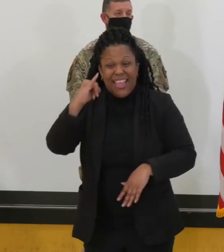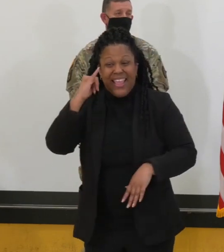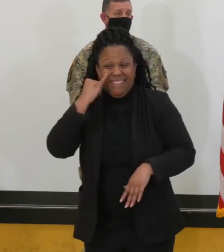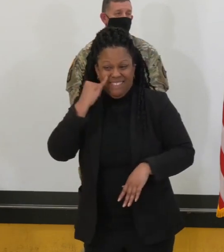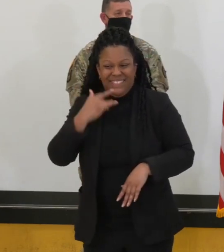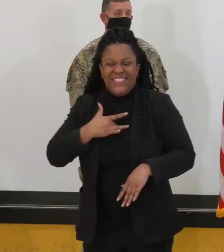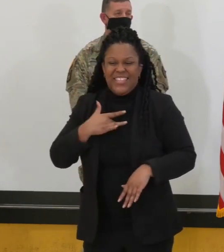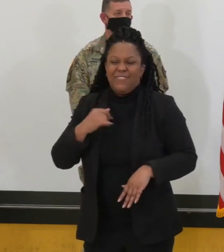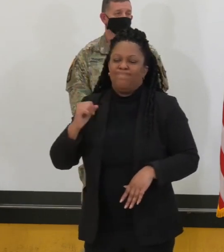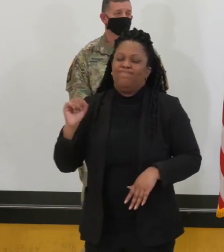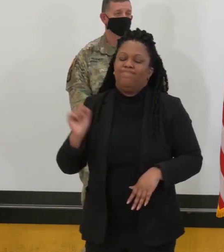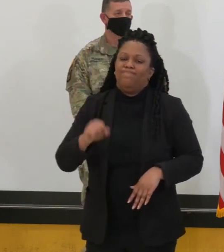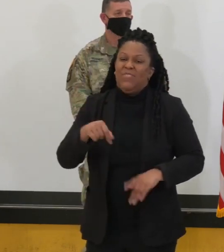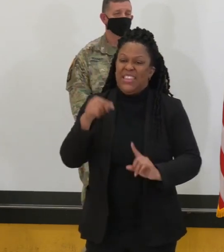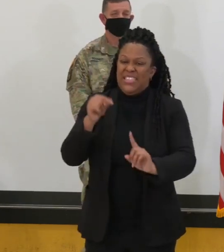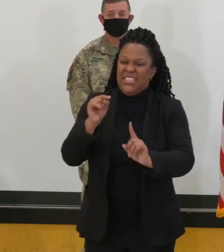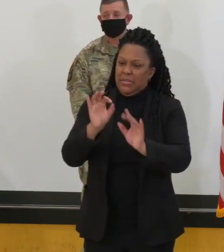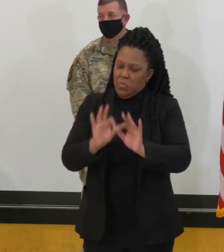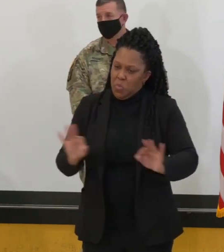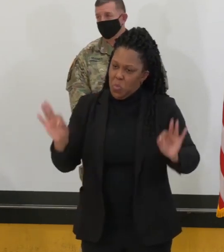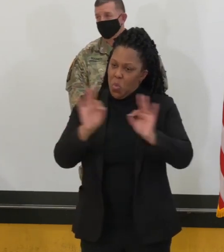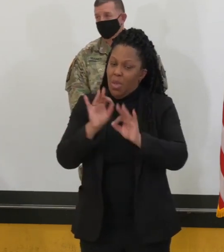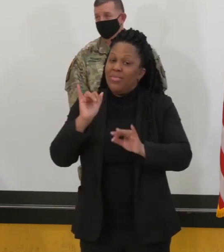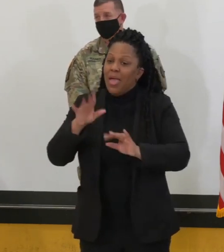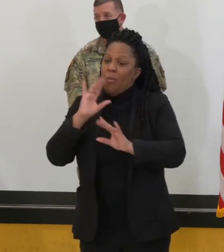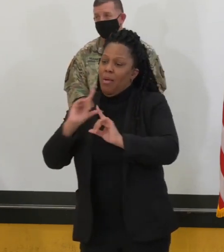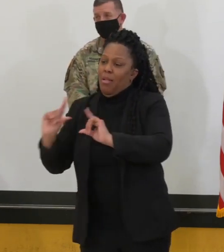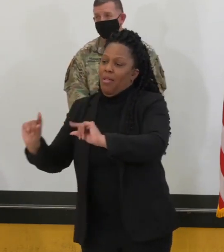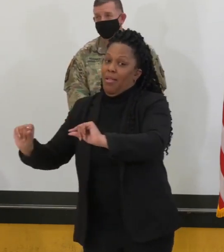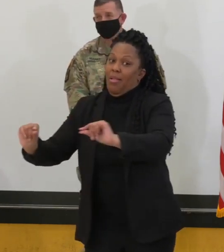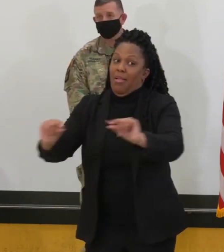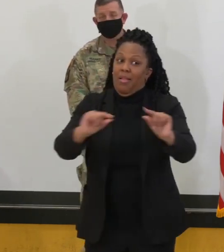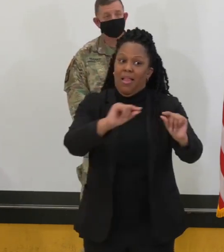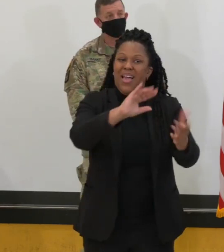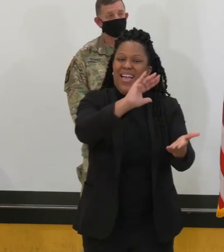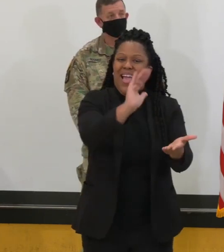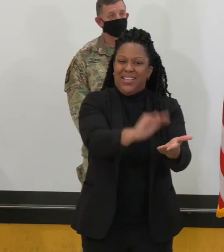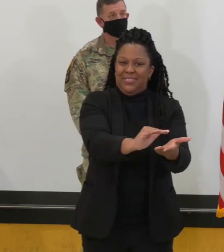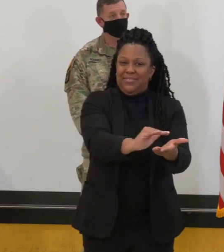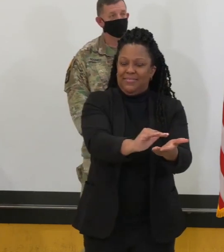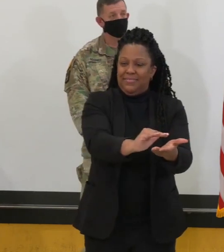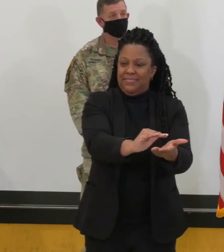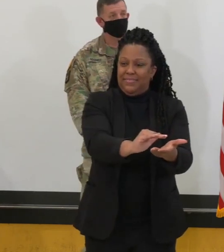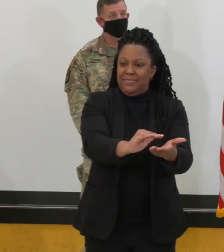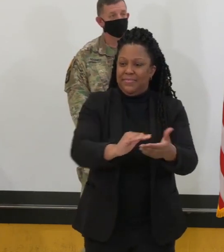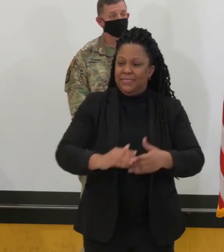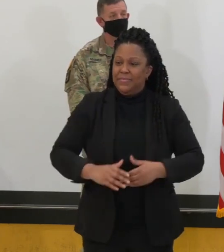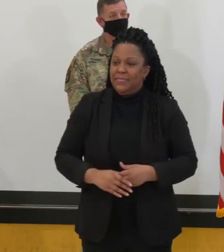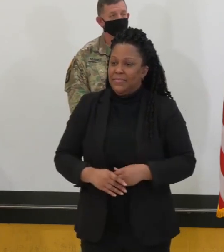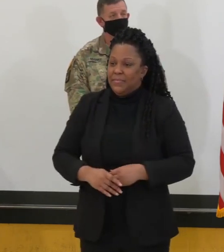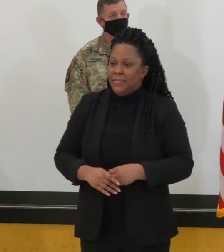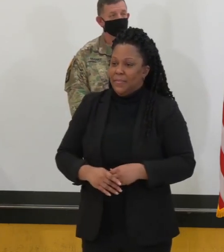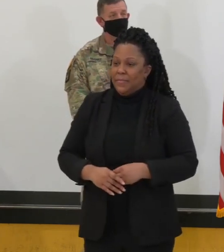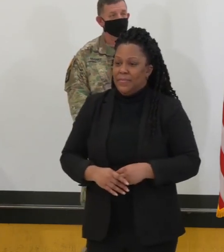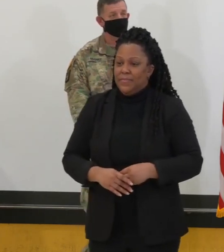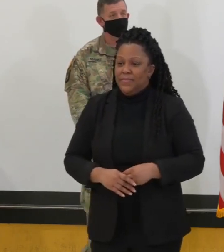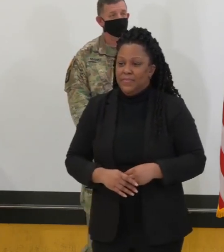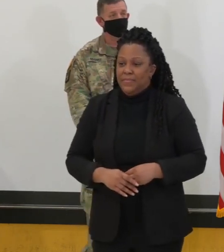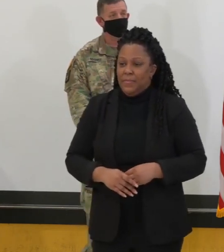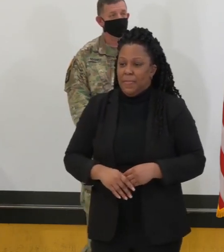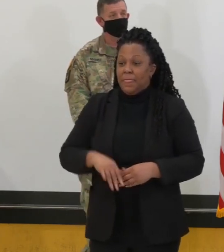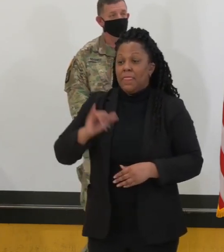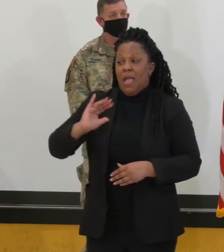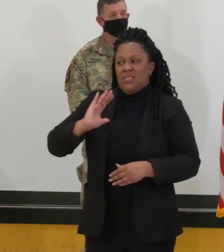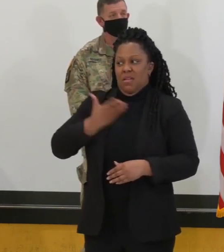to dispel rumors or to quell riotous type situations. That was the context that we understood